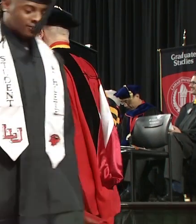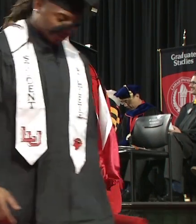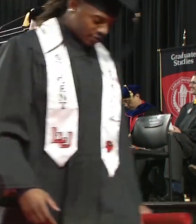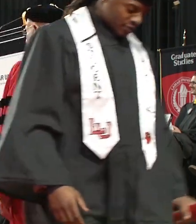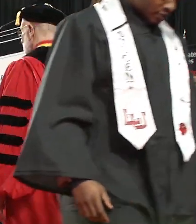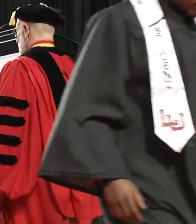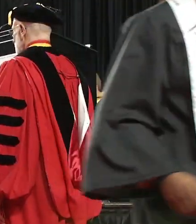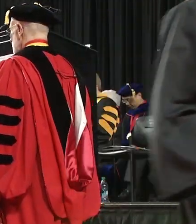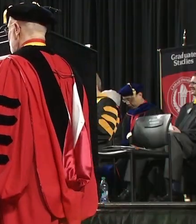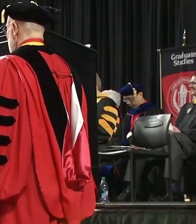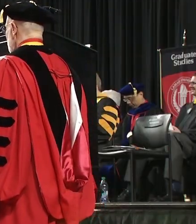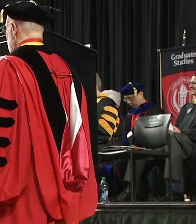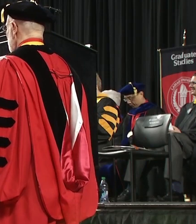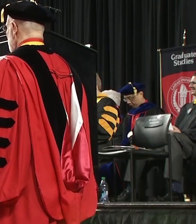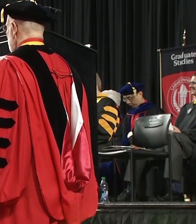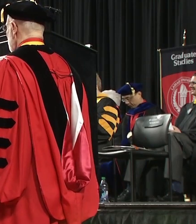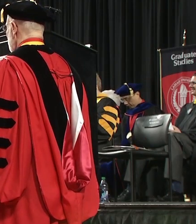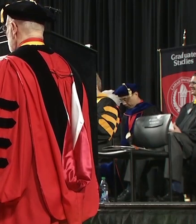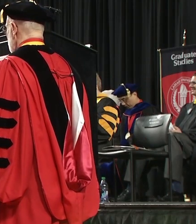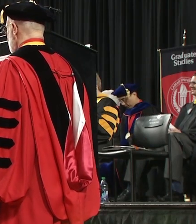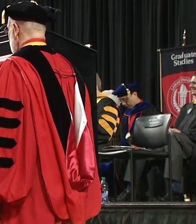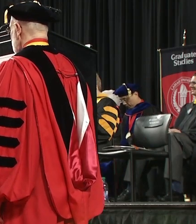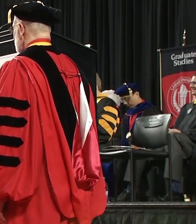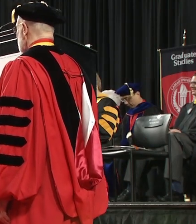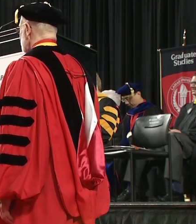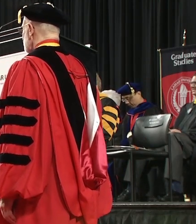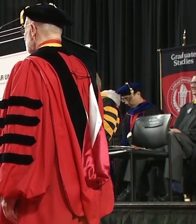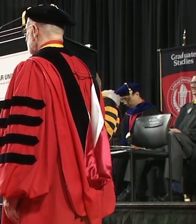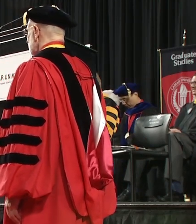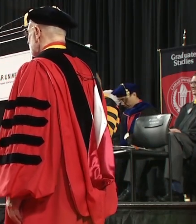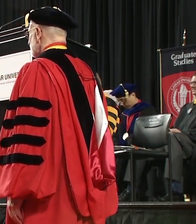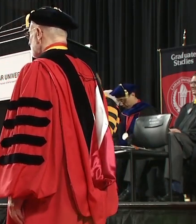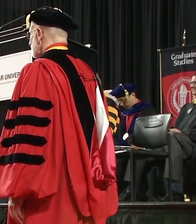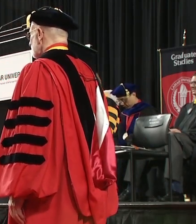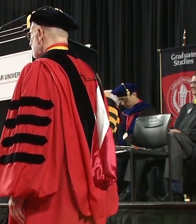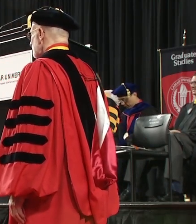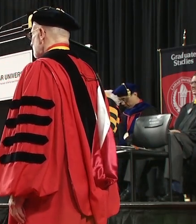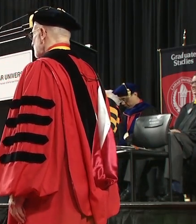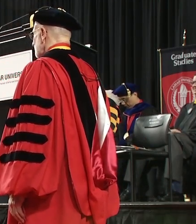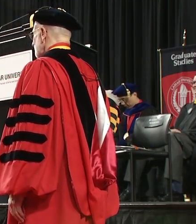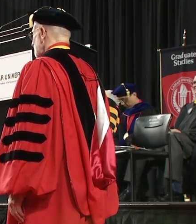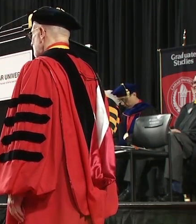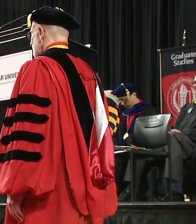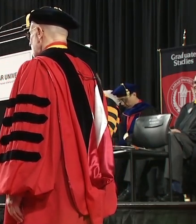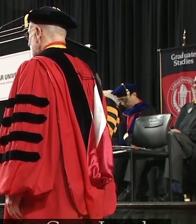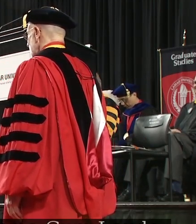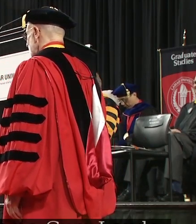Graduating summa cum laude, Marianne Elizabeth Lachance.